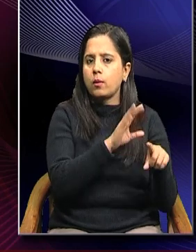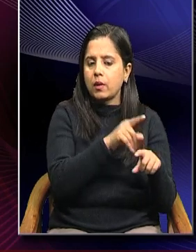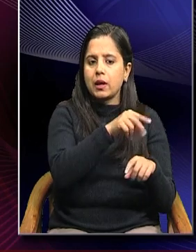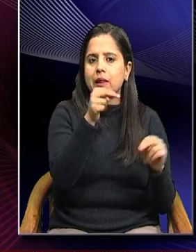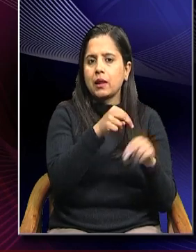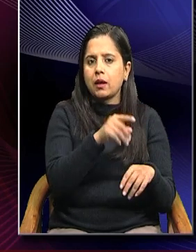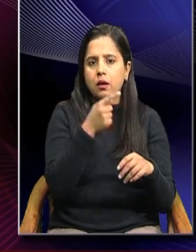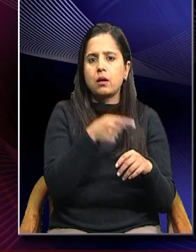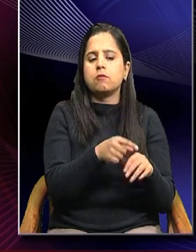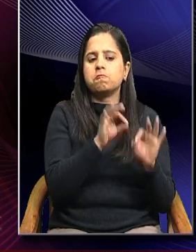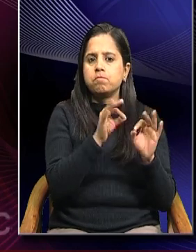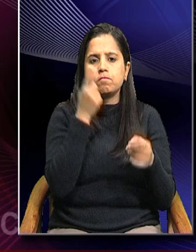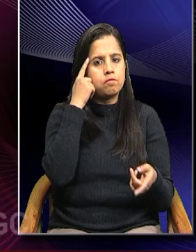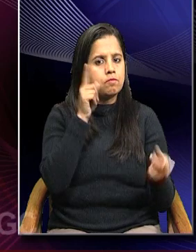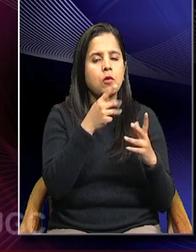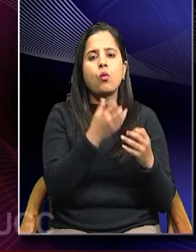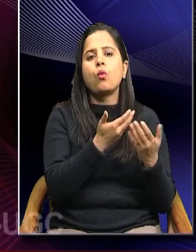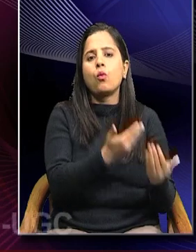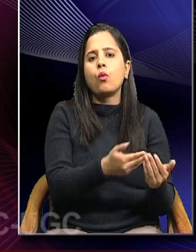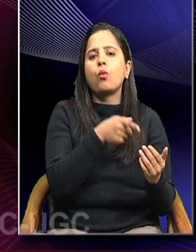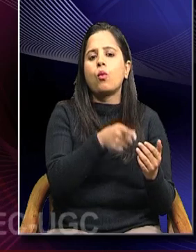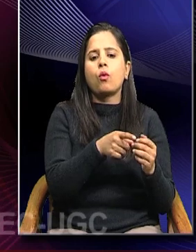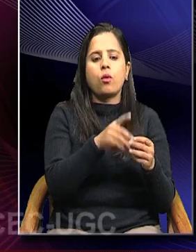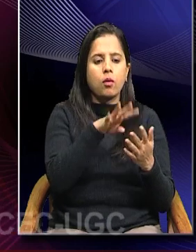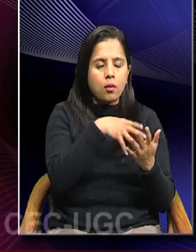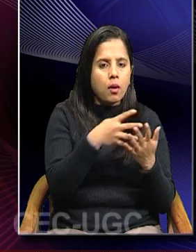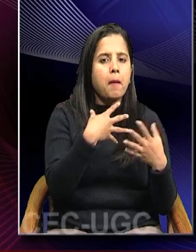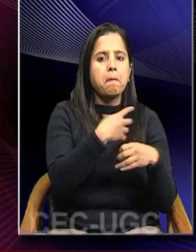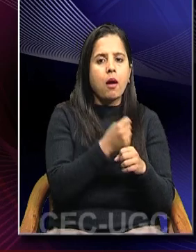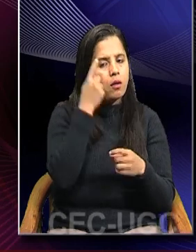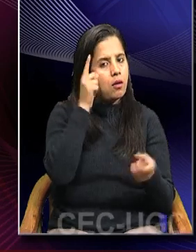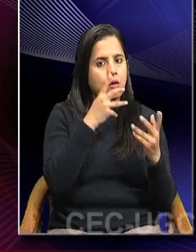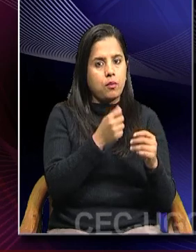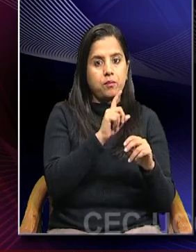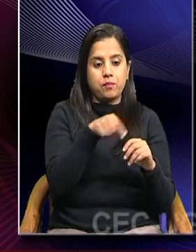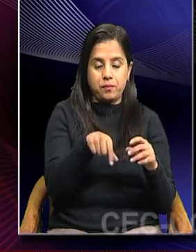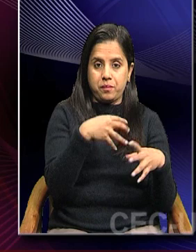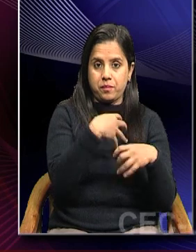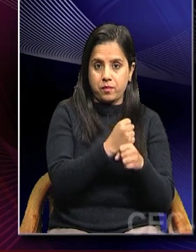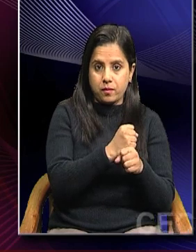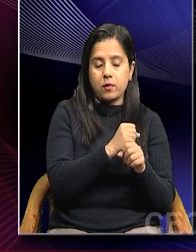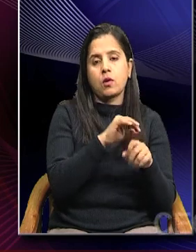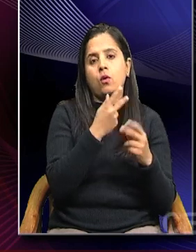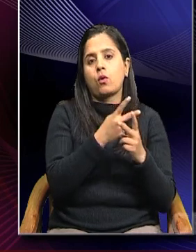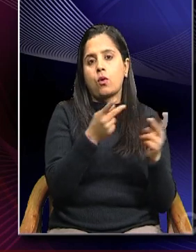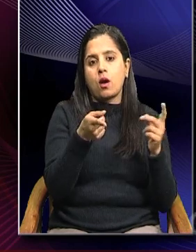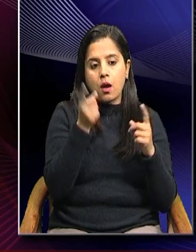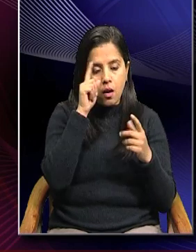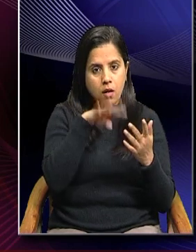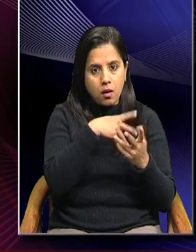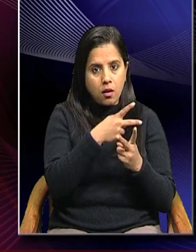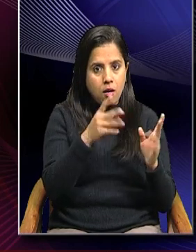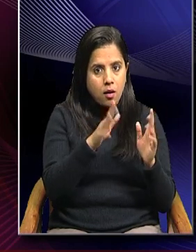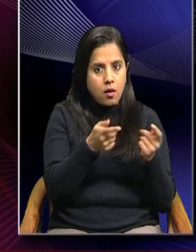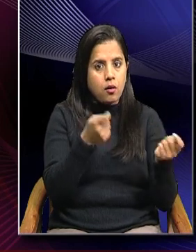specific strategization, specific formulation of strategy. So, while forming or formulating strategy for dealing